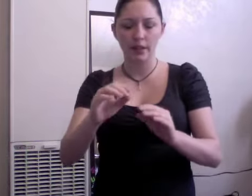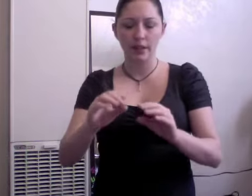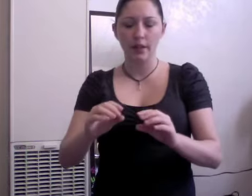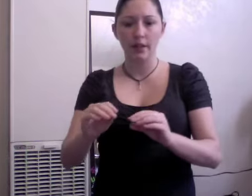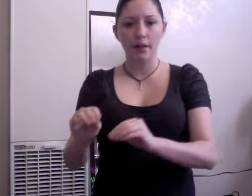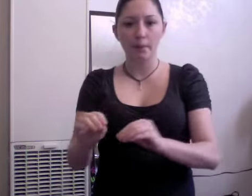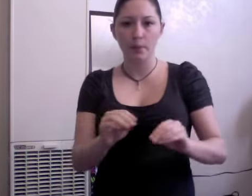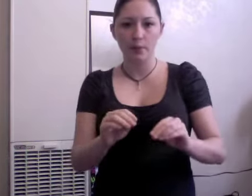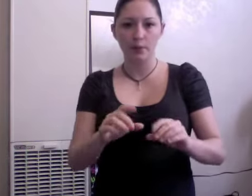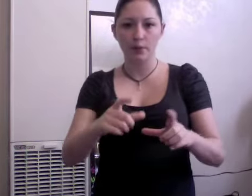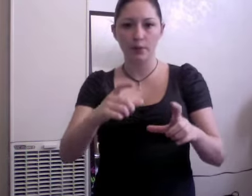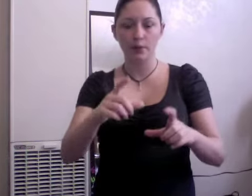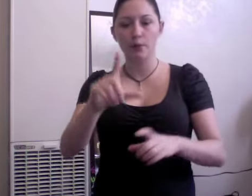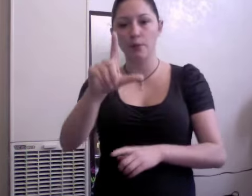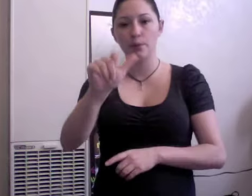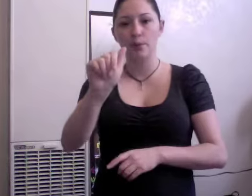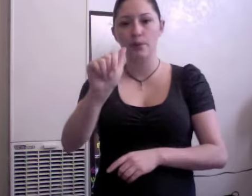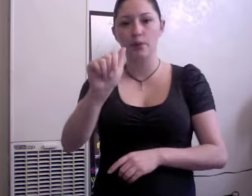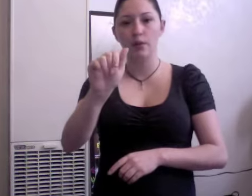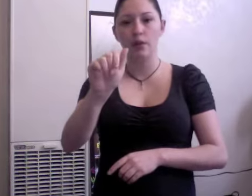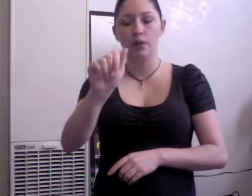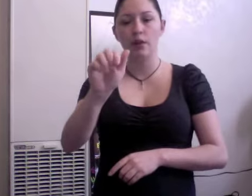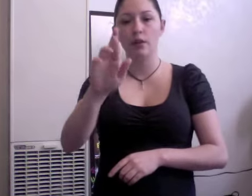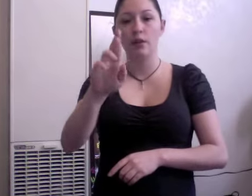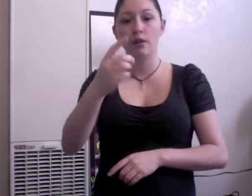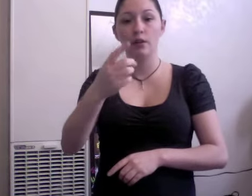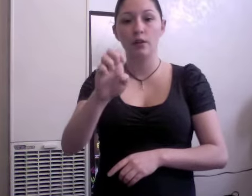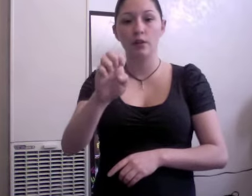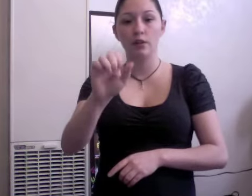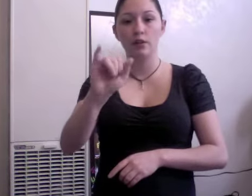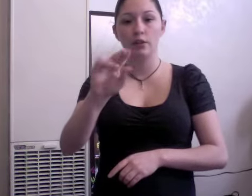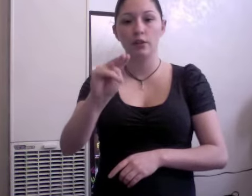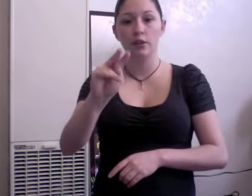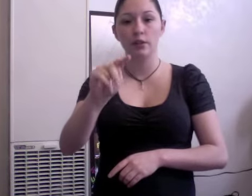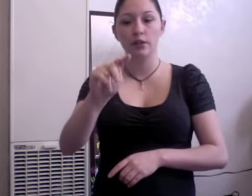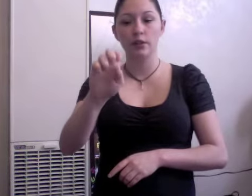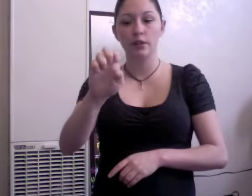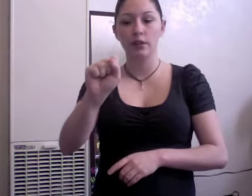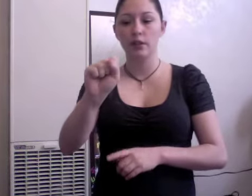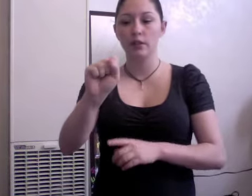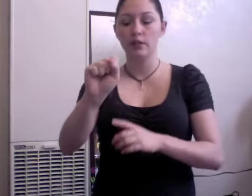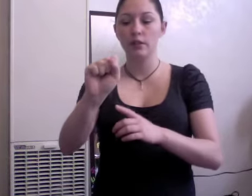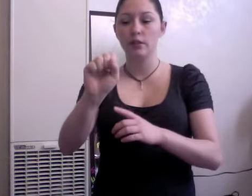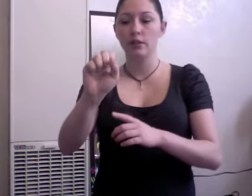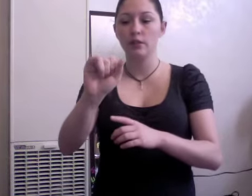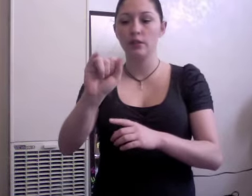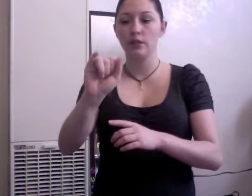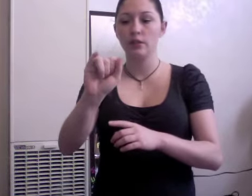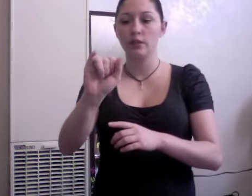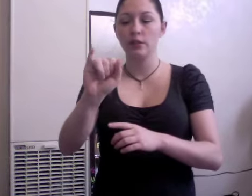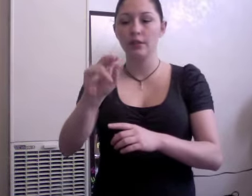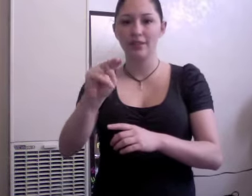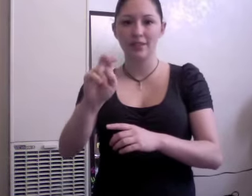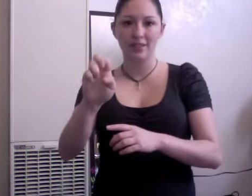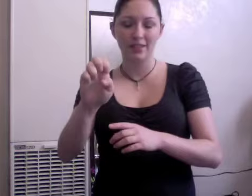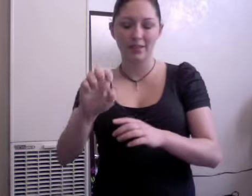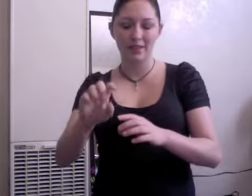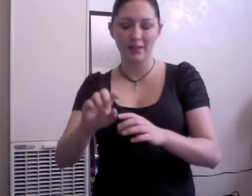technically considered part of your large intestine. Again, it continues to process the food and pull out any last-minute